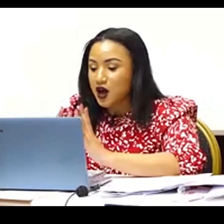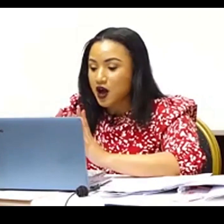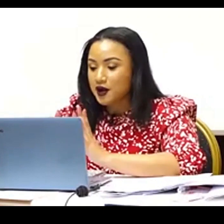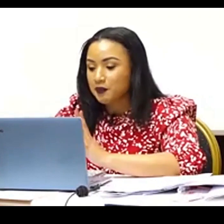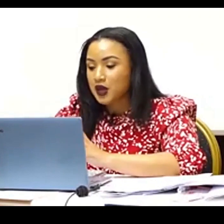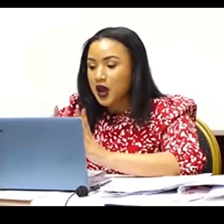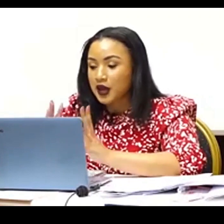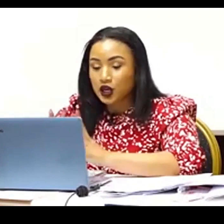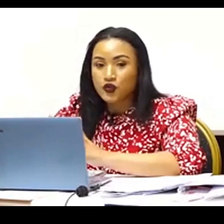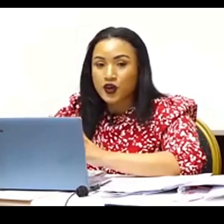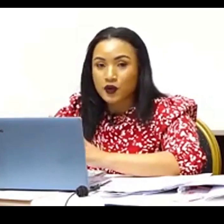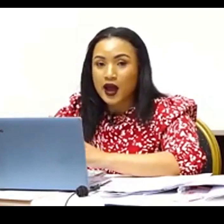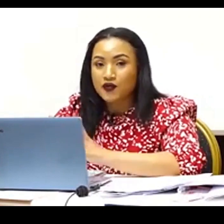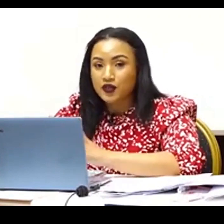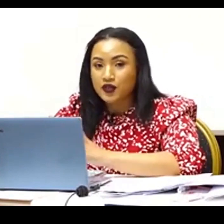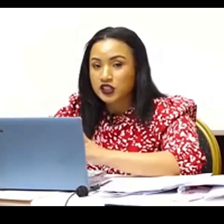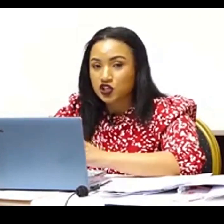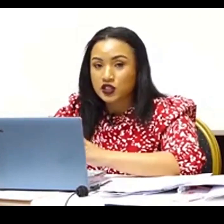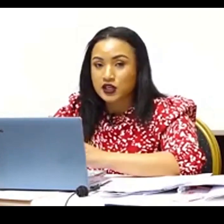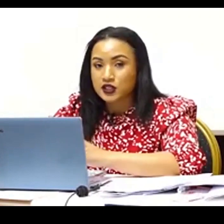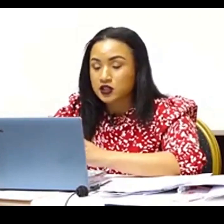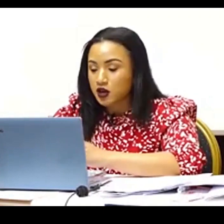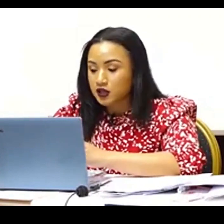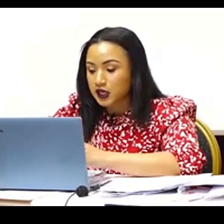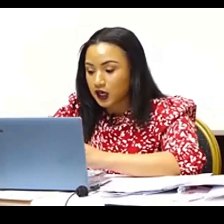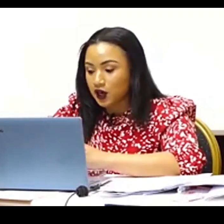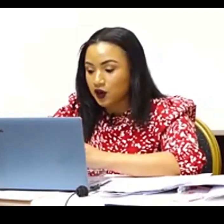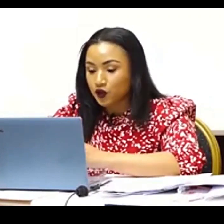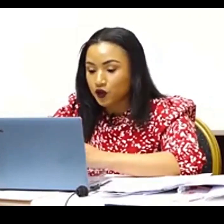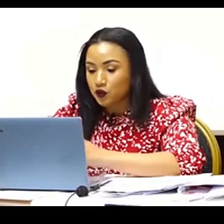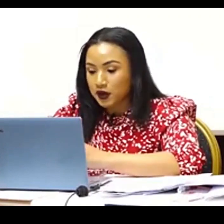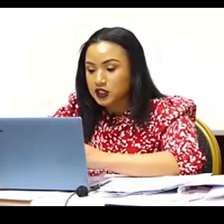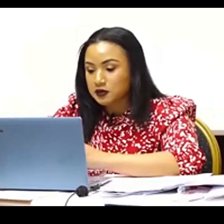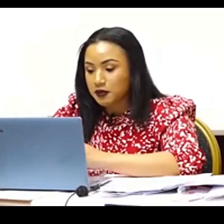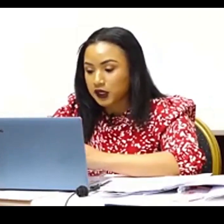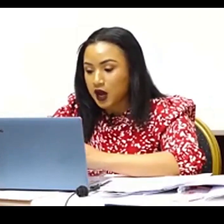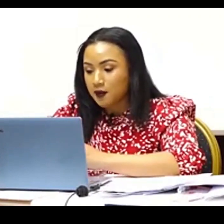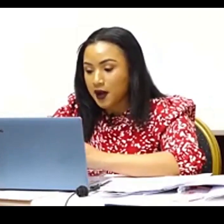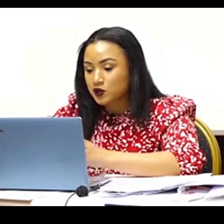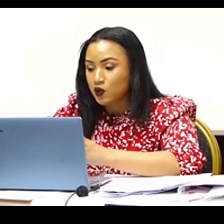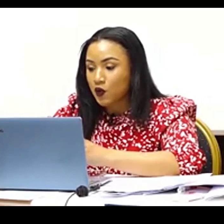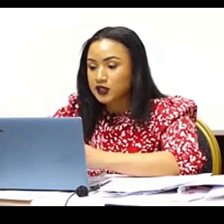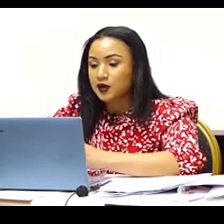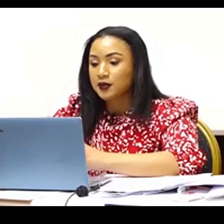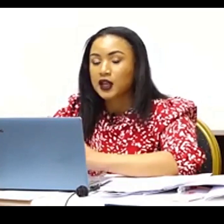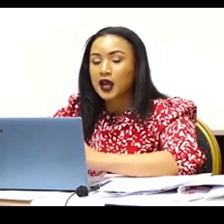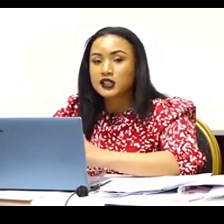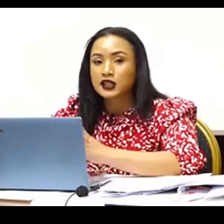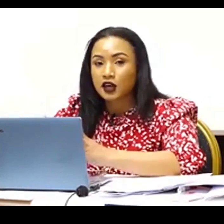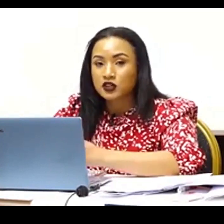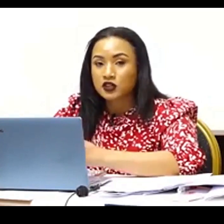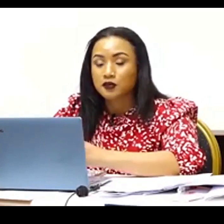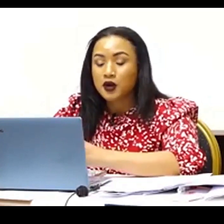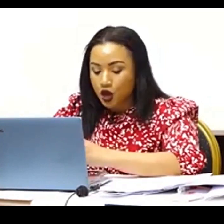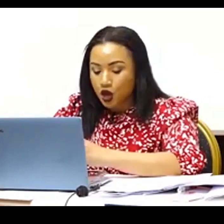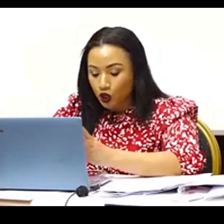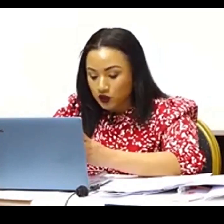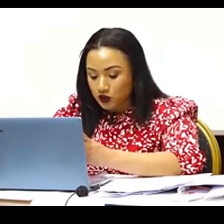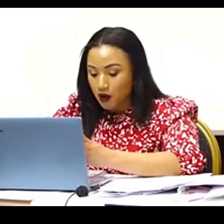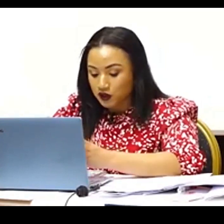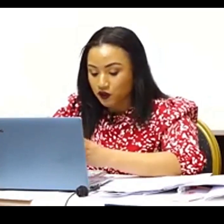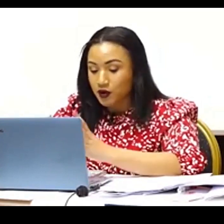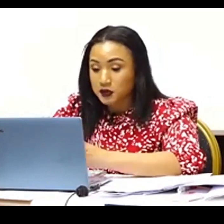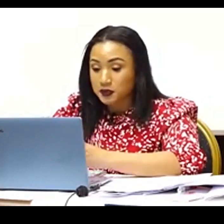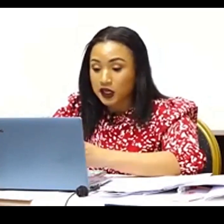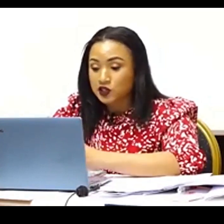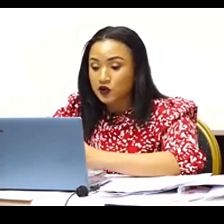left, and I know that we have other sessions that are starting in a few minutes, but as we wind up, I'd like to hear some closing